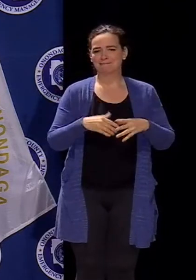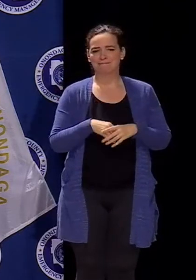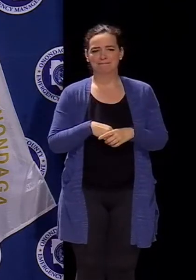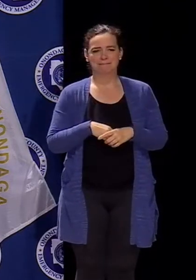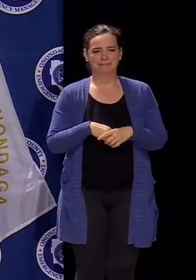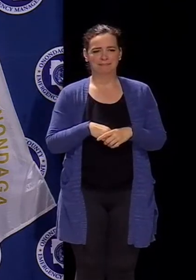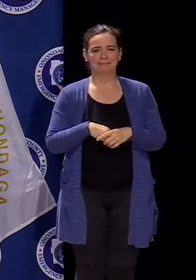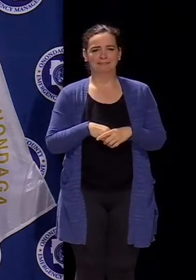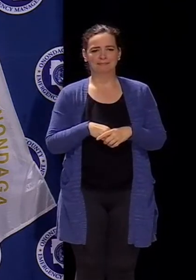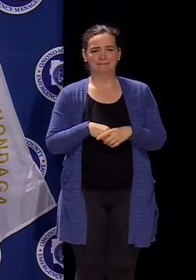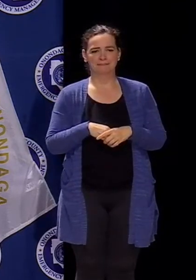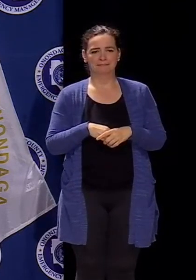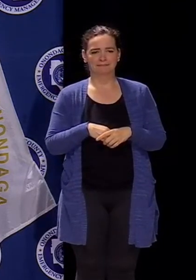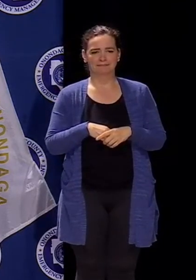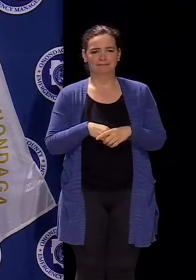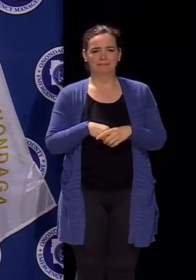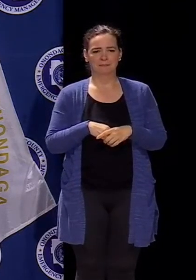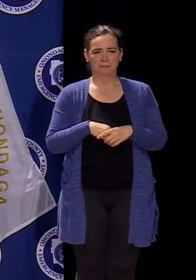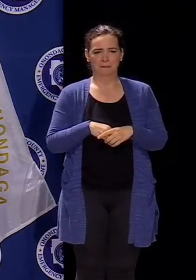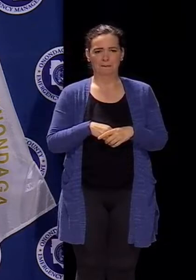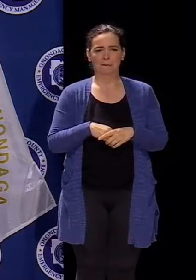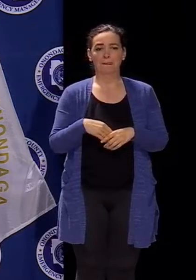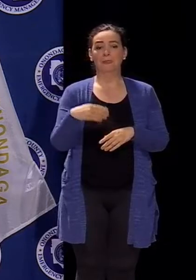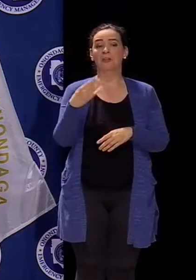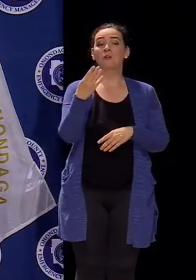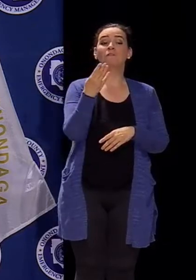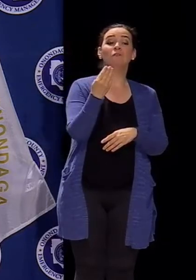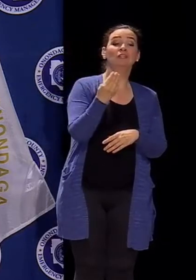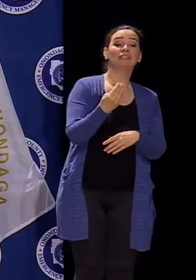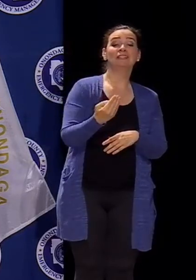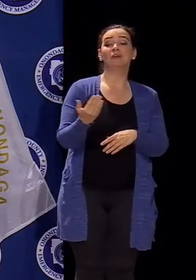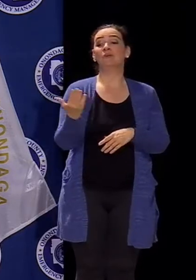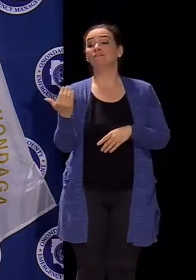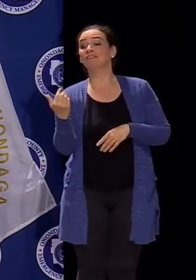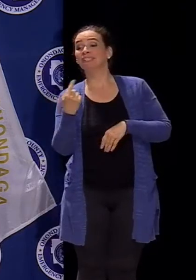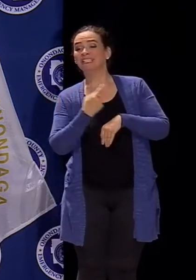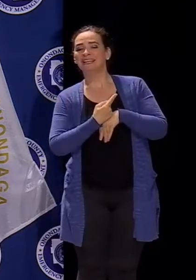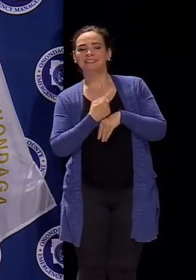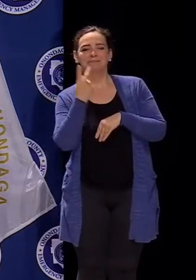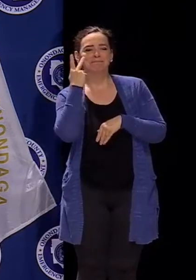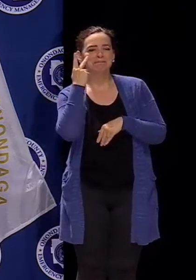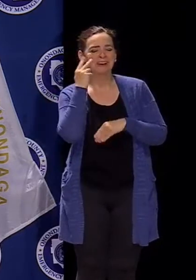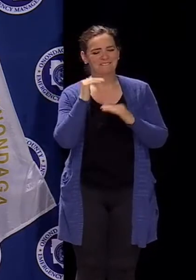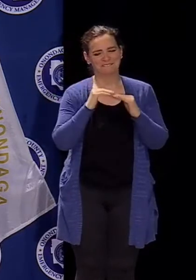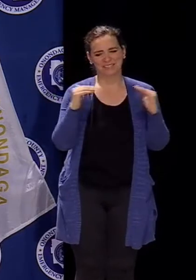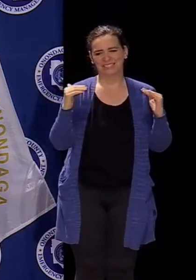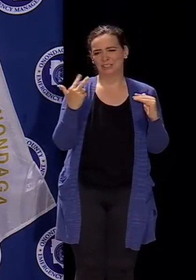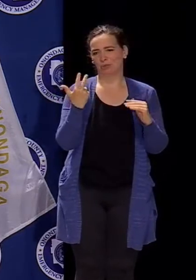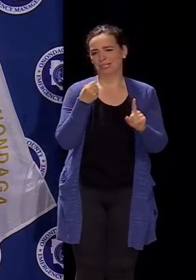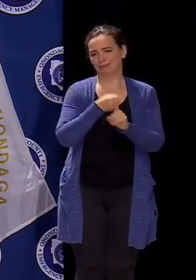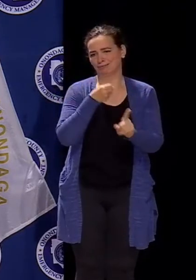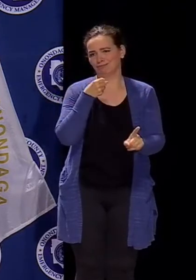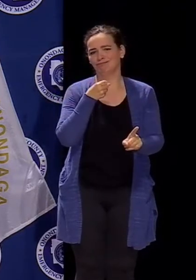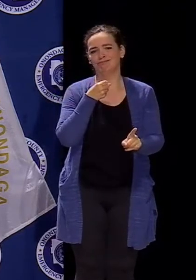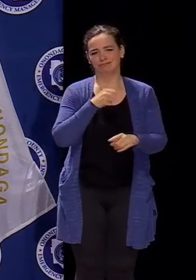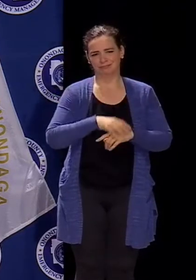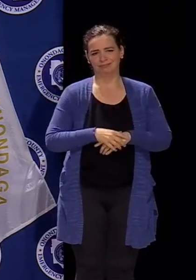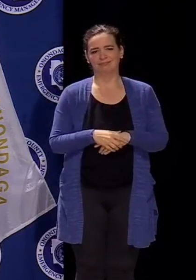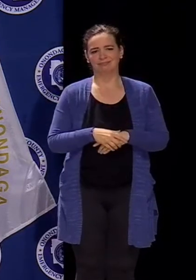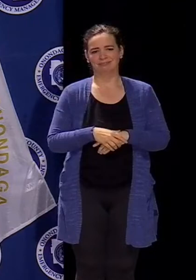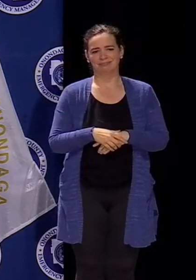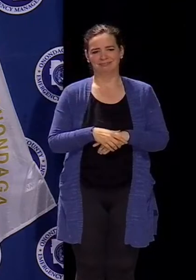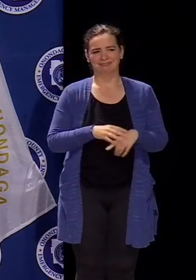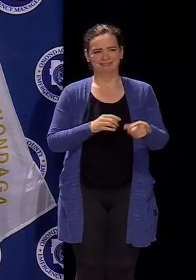14 or 15-day restart going into phase 3. Why so is it might that be so might be funny? 14, it might